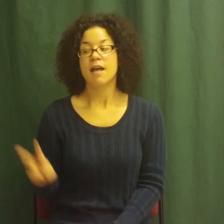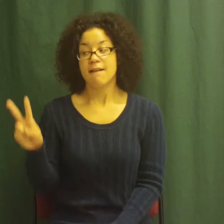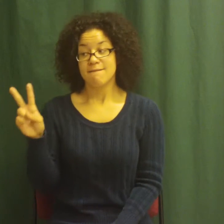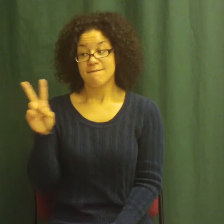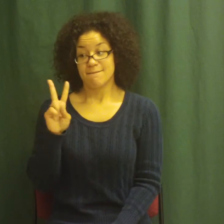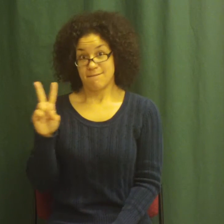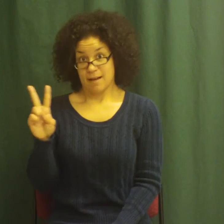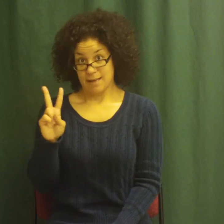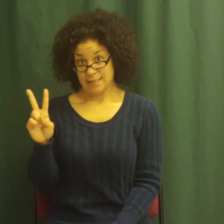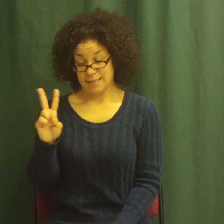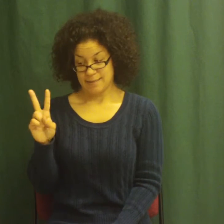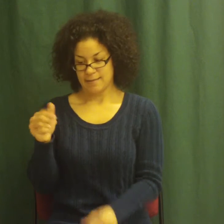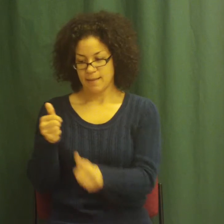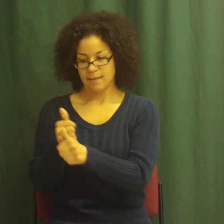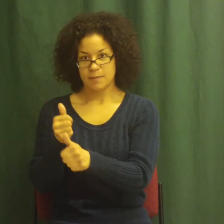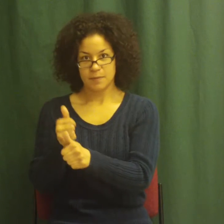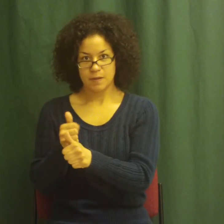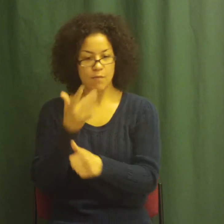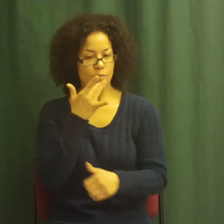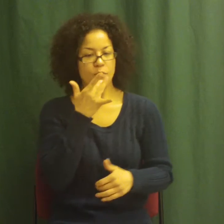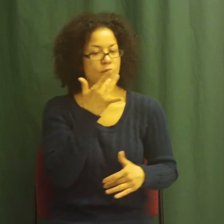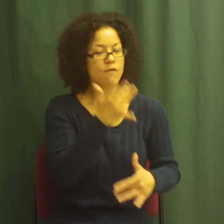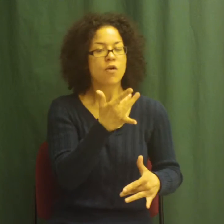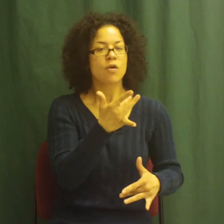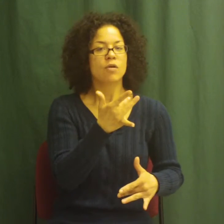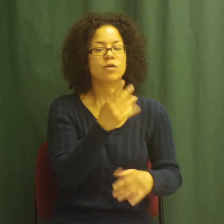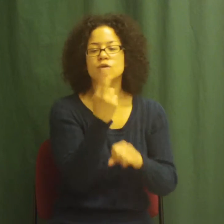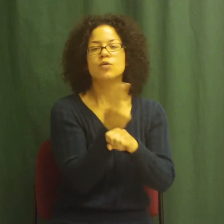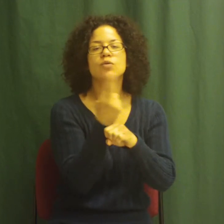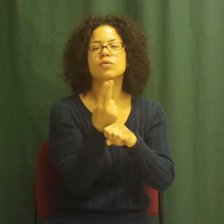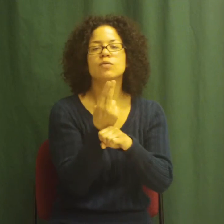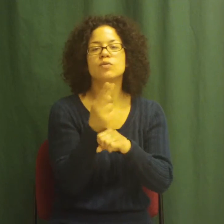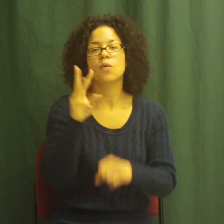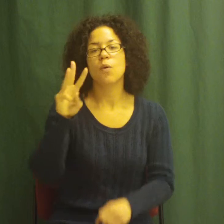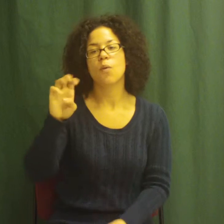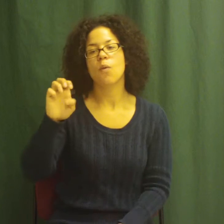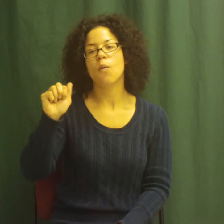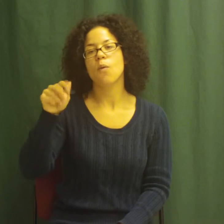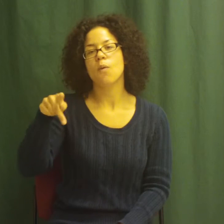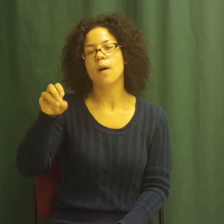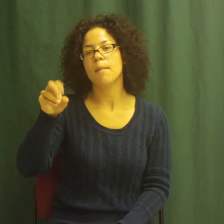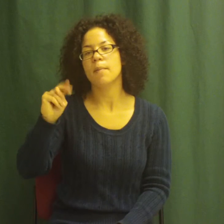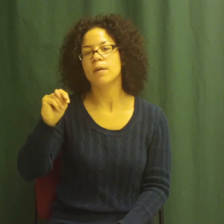number 7. Vikings preferred weapon as a massive double axe.